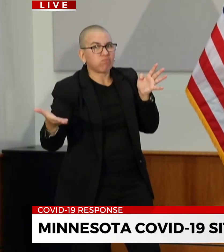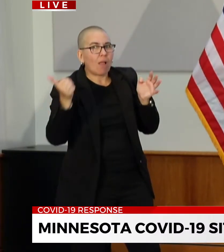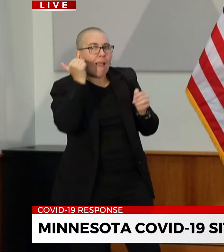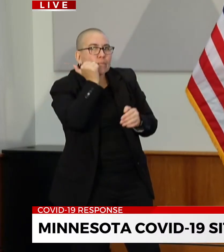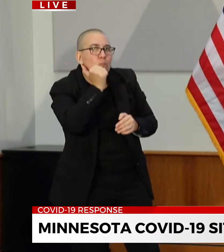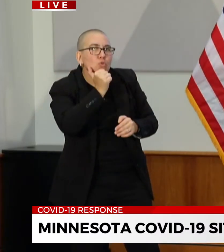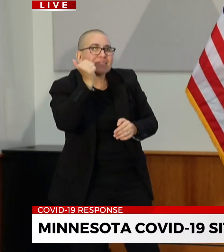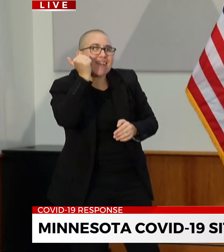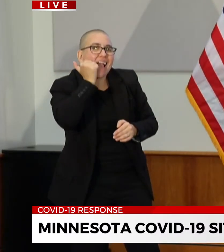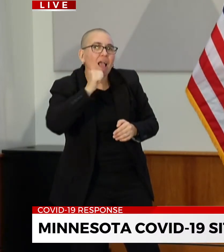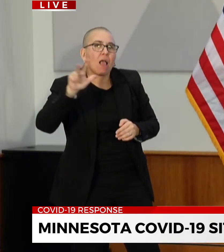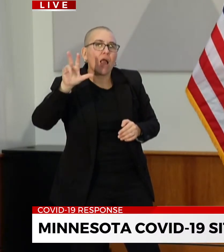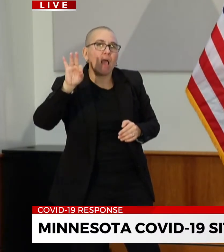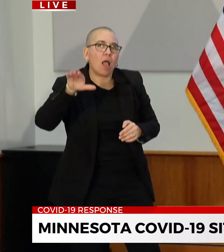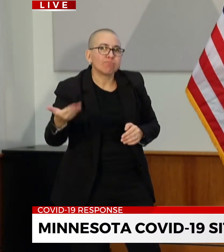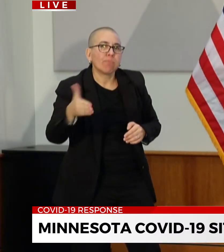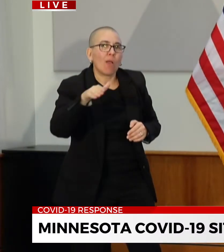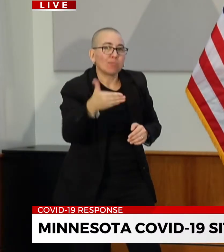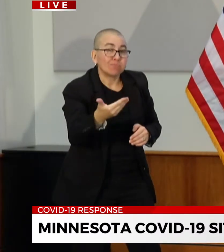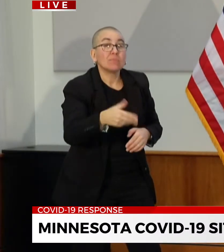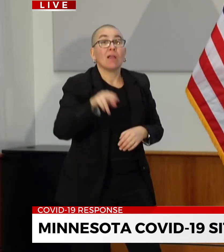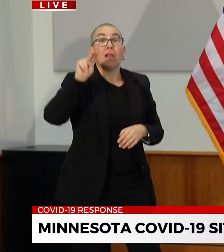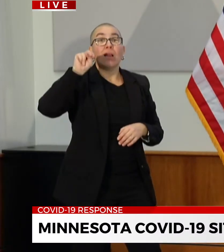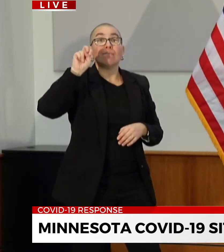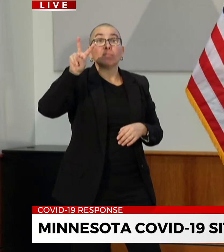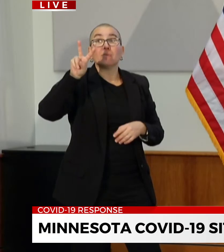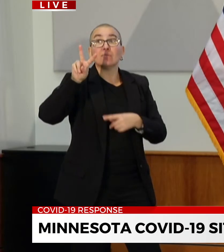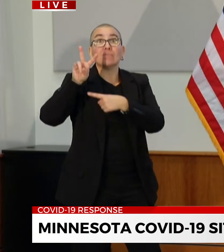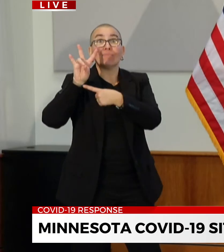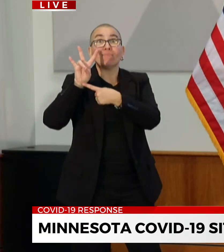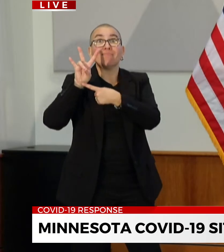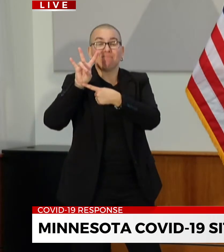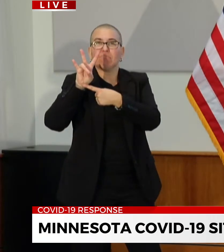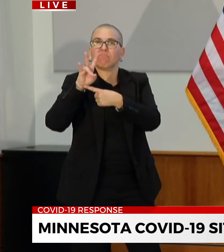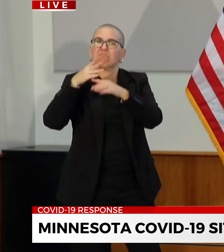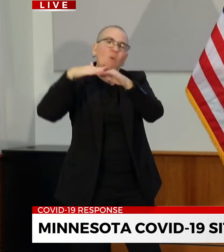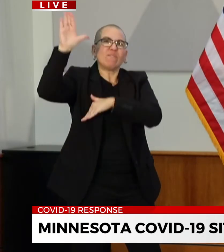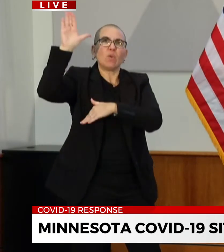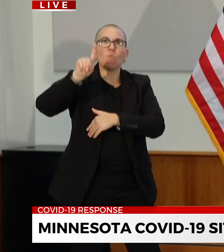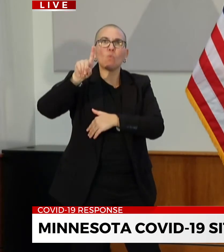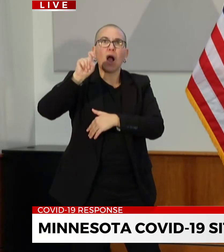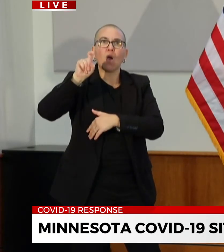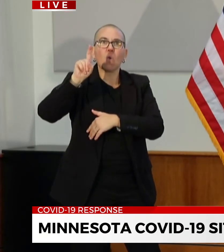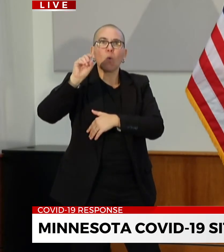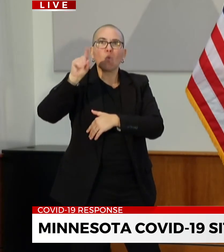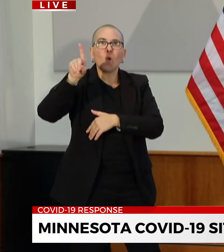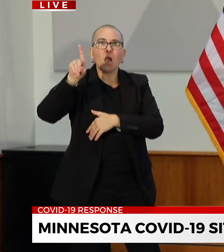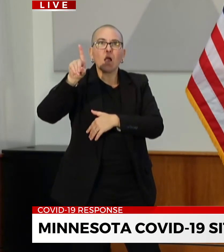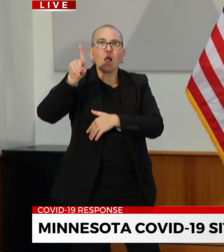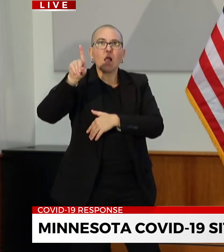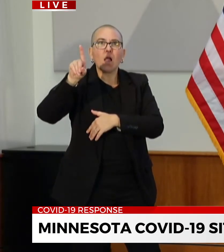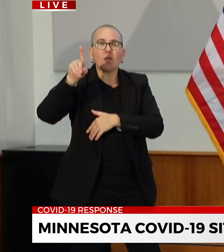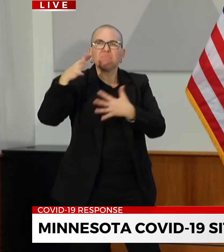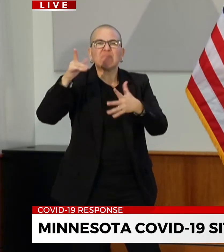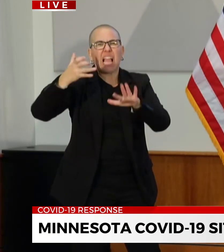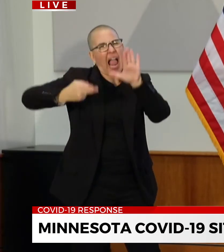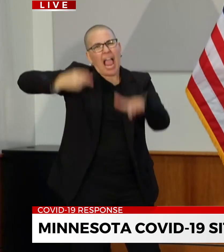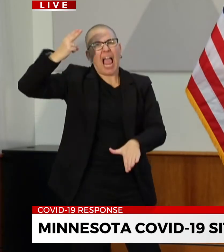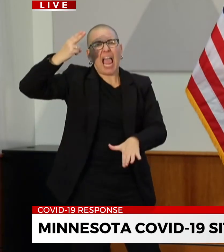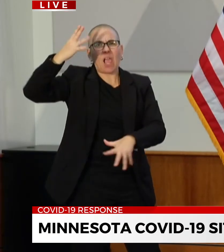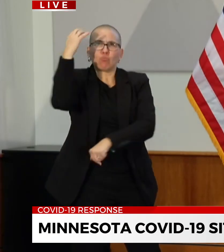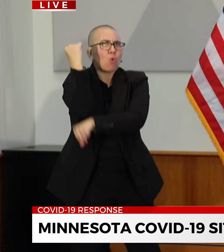we reported over 101 new deaths for a single day for the first time. And that was the report on